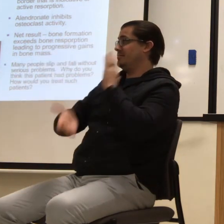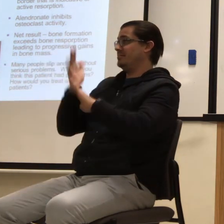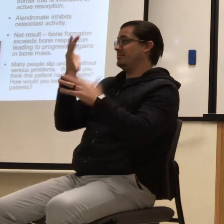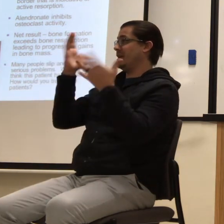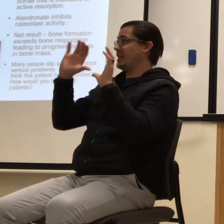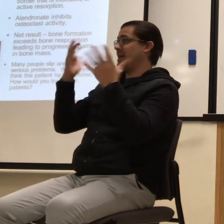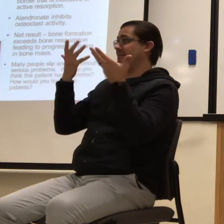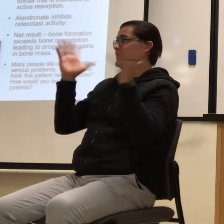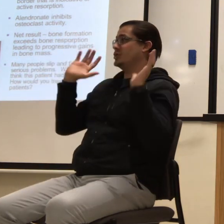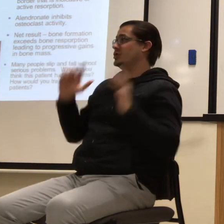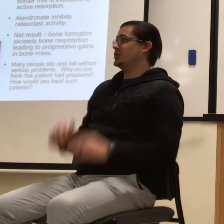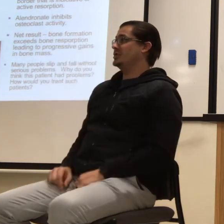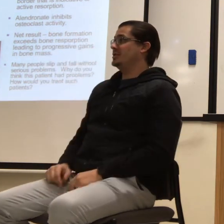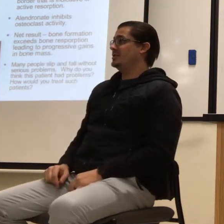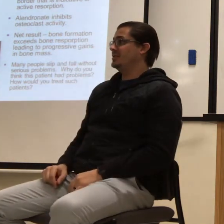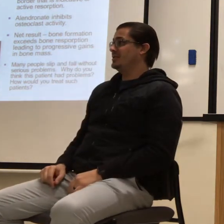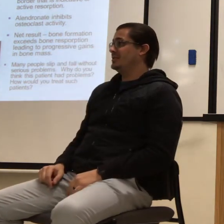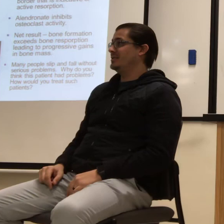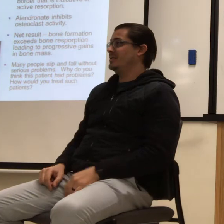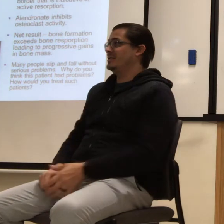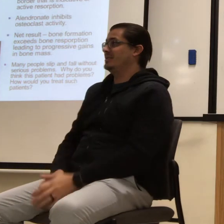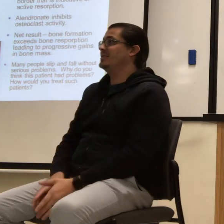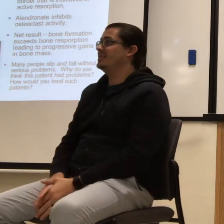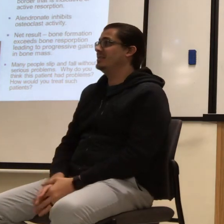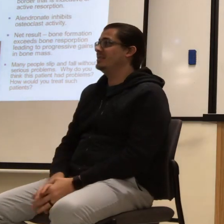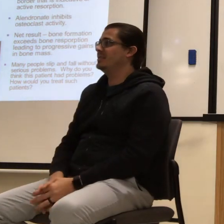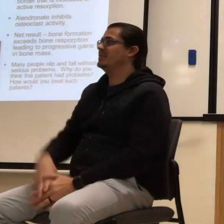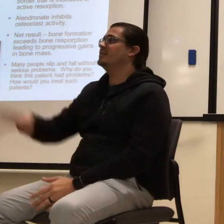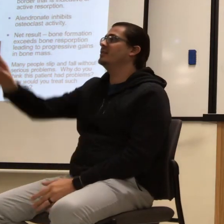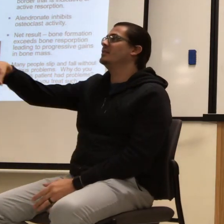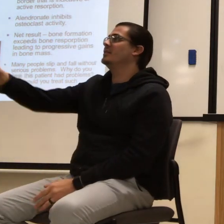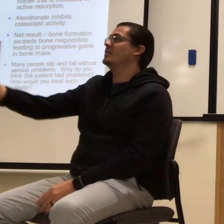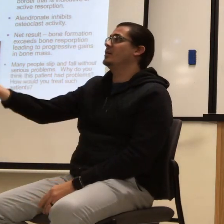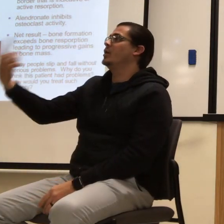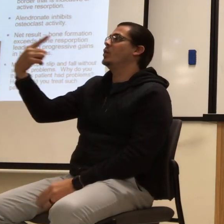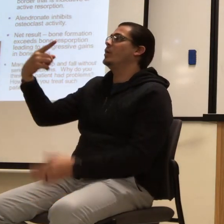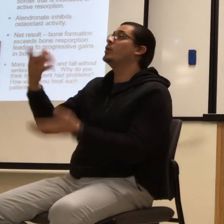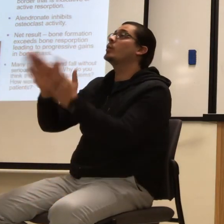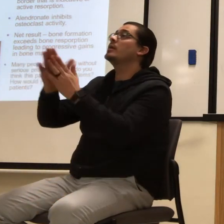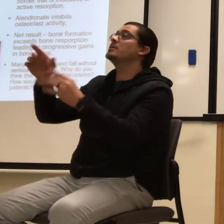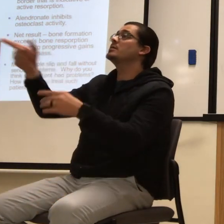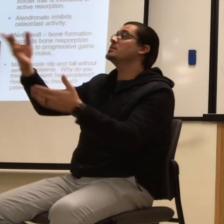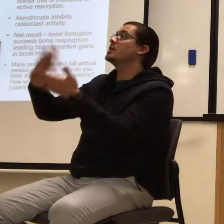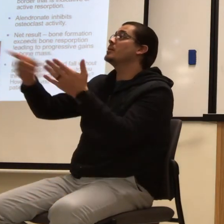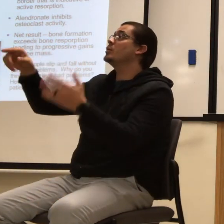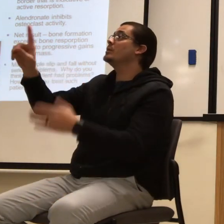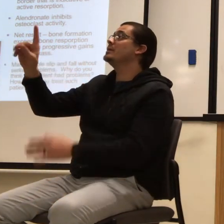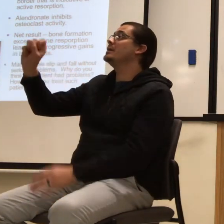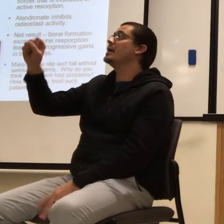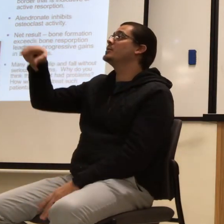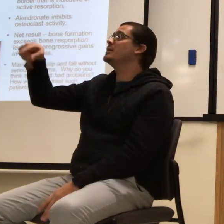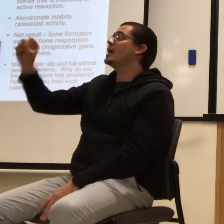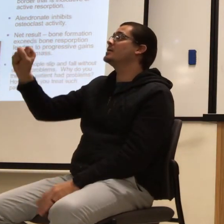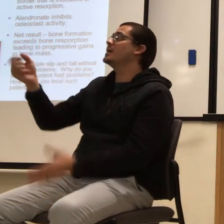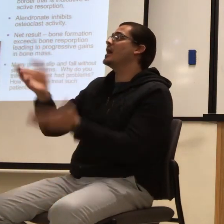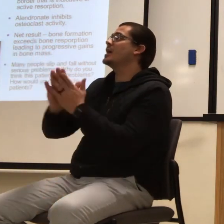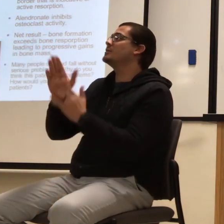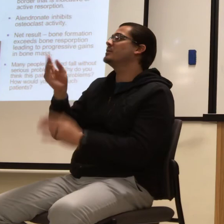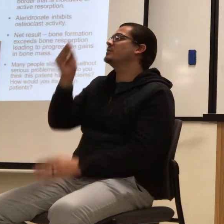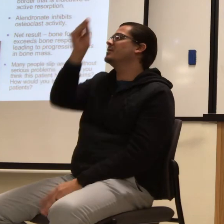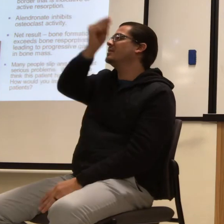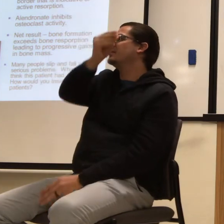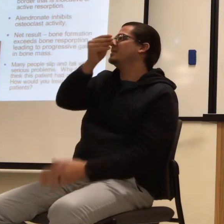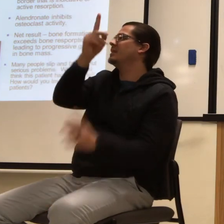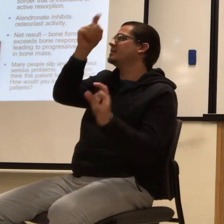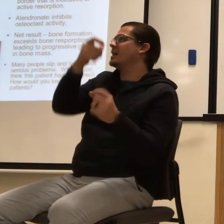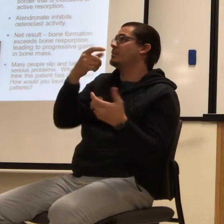dry. One request. Some of you are in DSP&S and have asked me to take your exam over there, and I've kind of lost